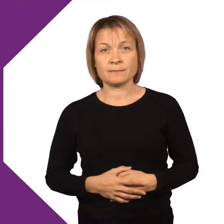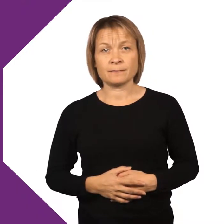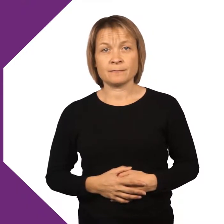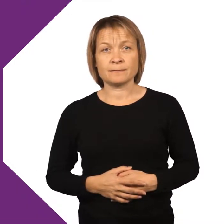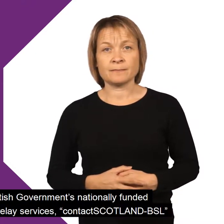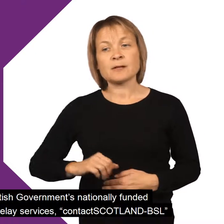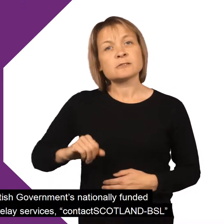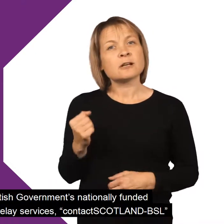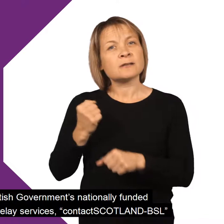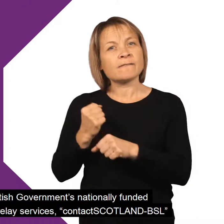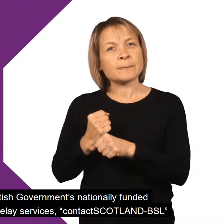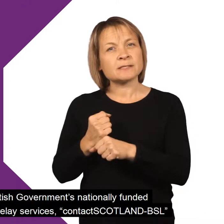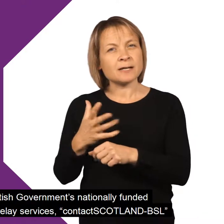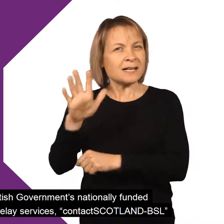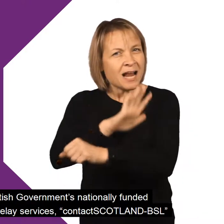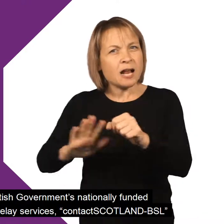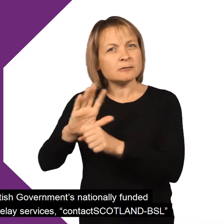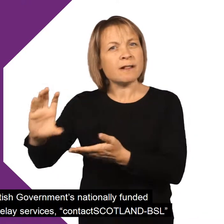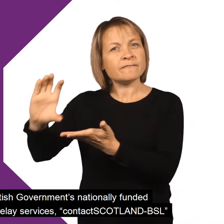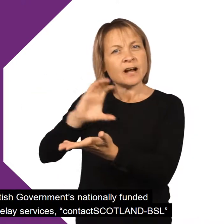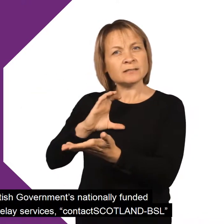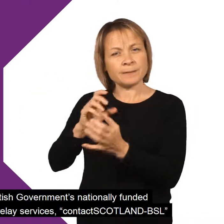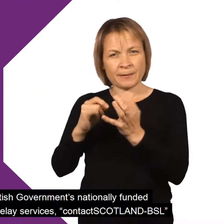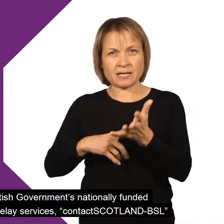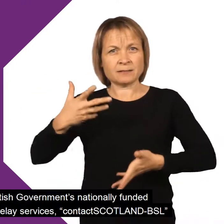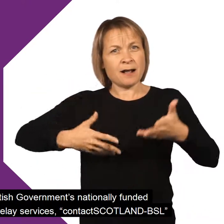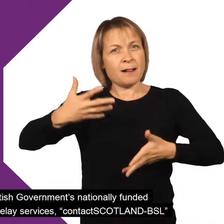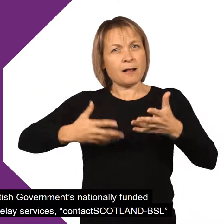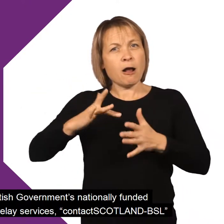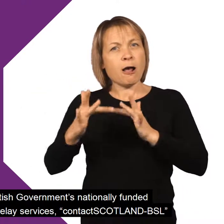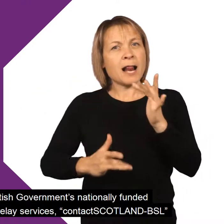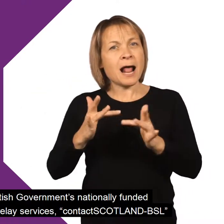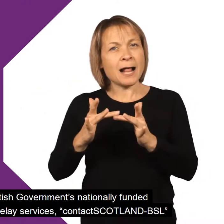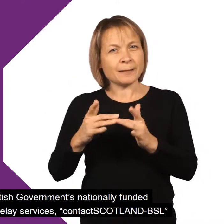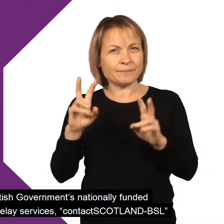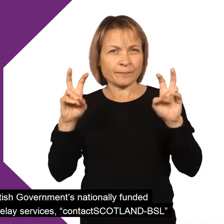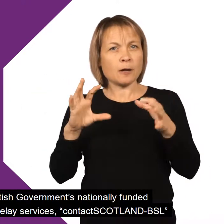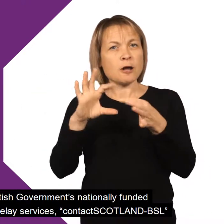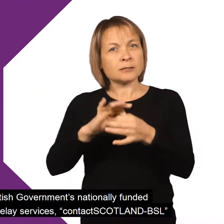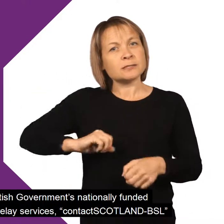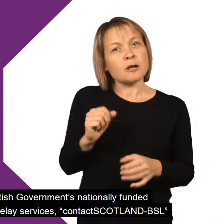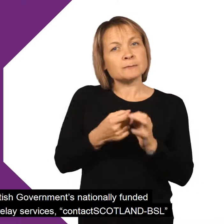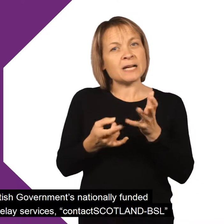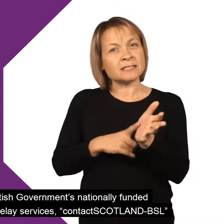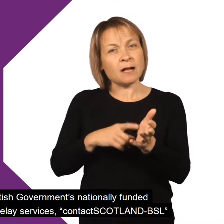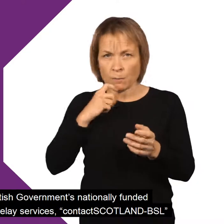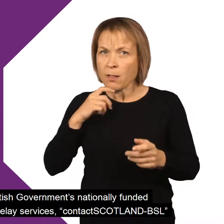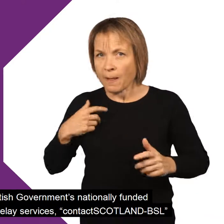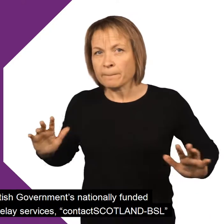Promoting the use of the Scottish Government's nationally funded BSL online interpreting video relay